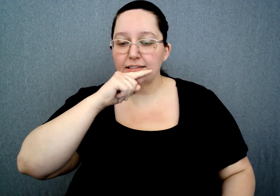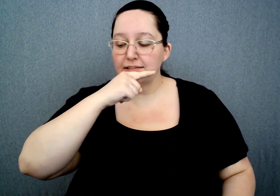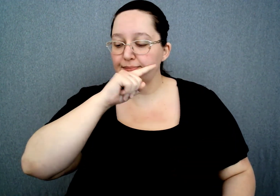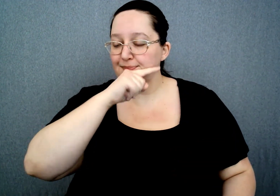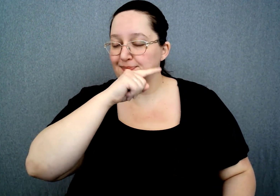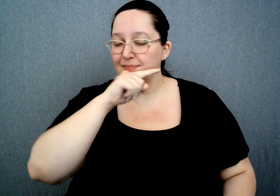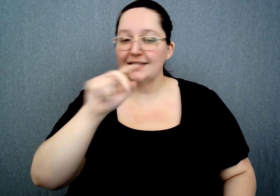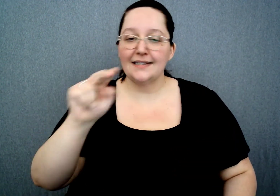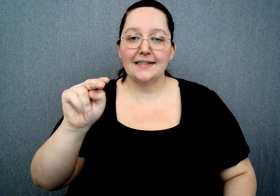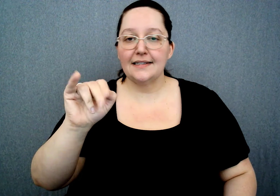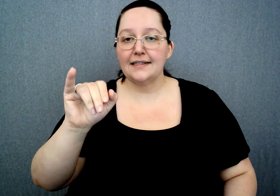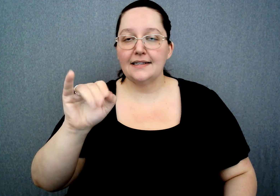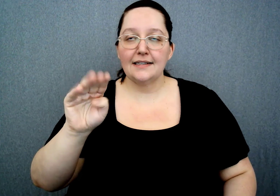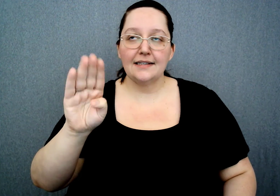ear of corn. Nibble, nibble.